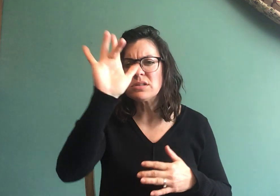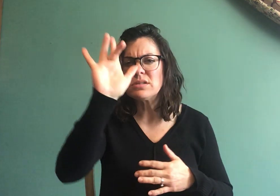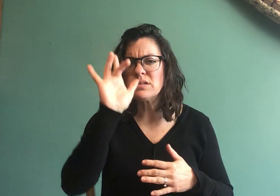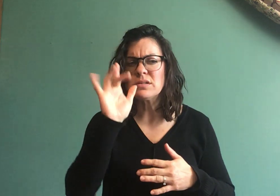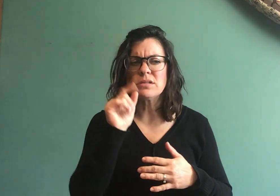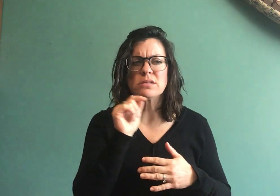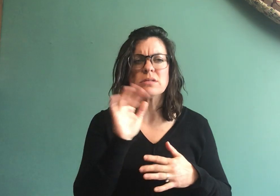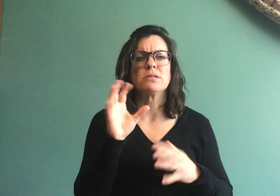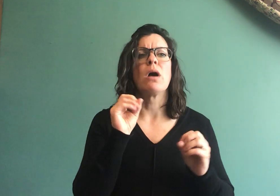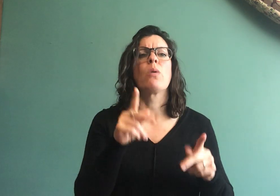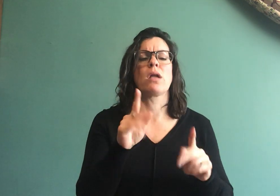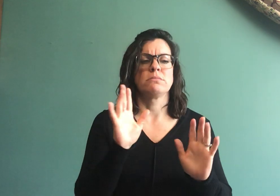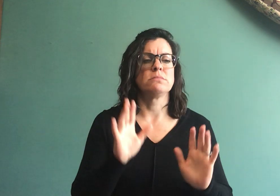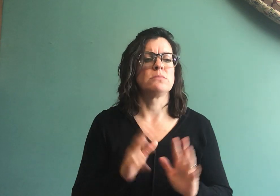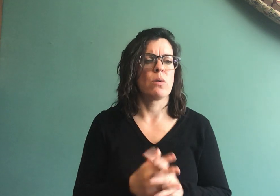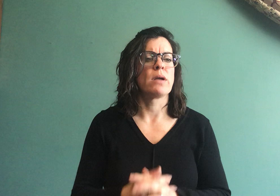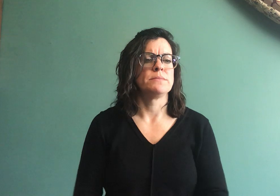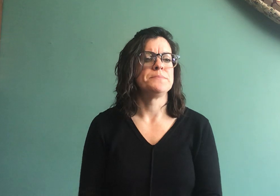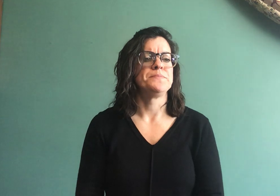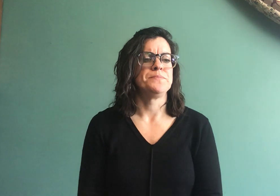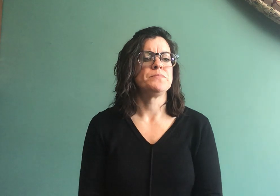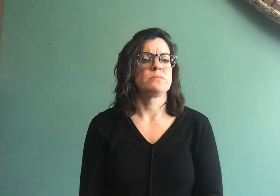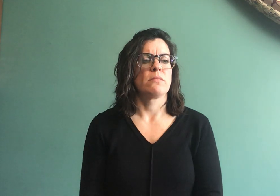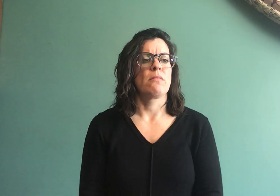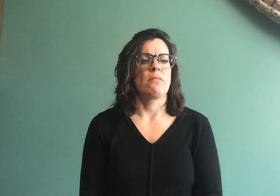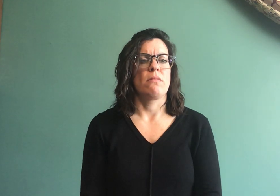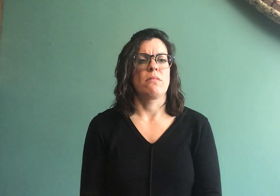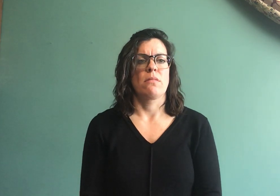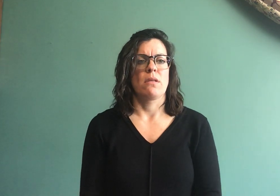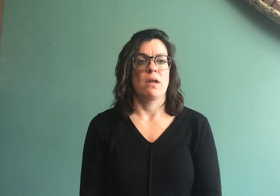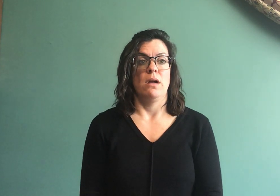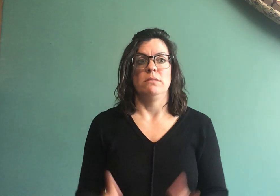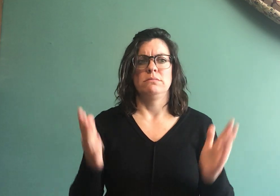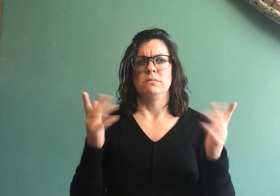presenting. All right, there we go. What happened? I don't know what happened. Okay.